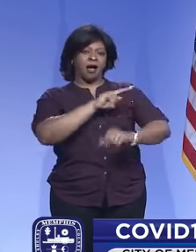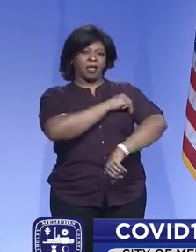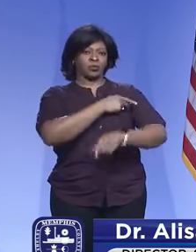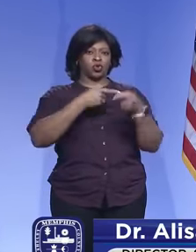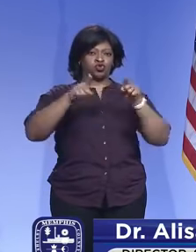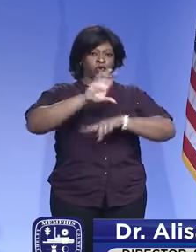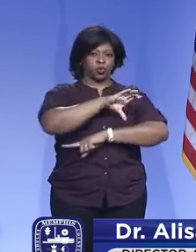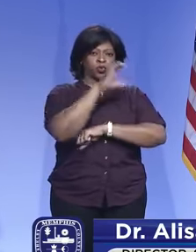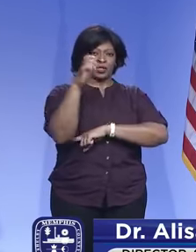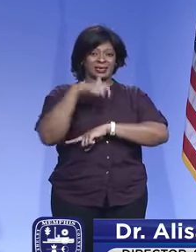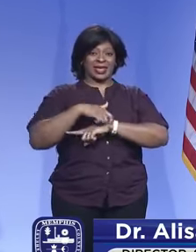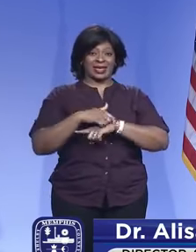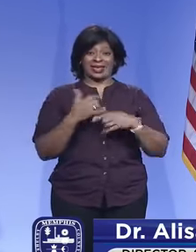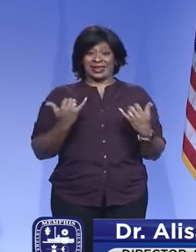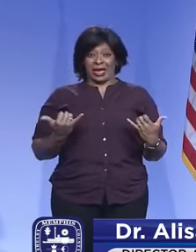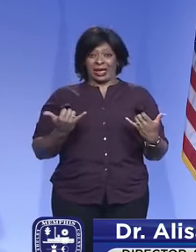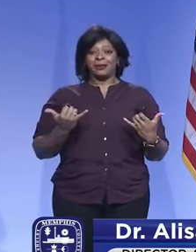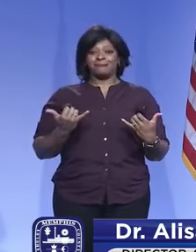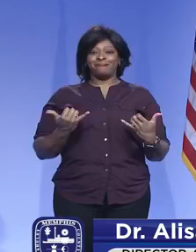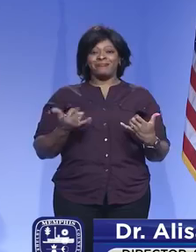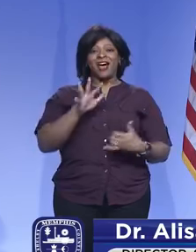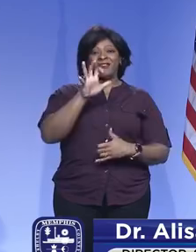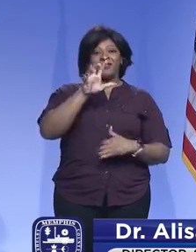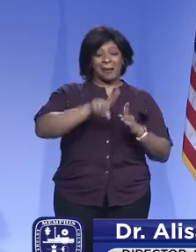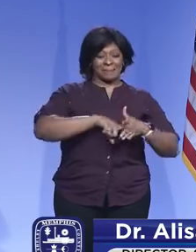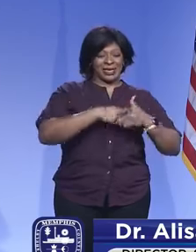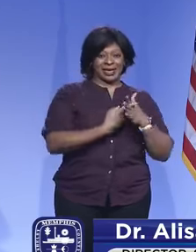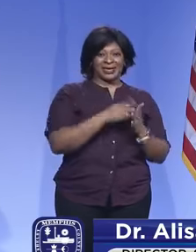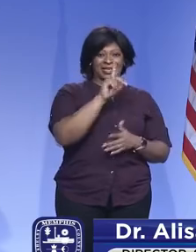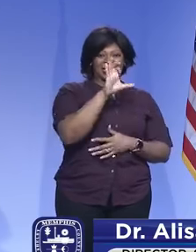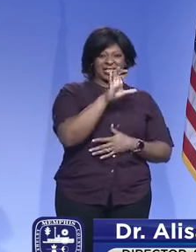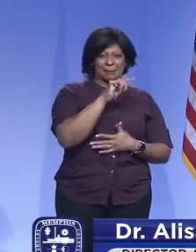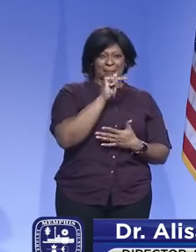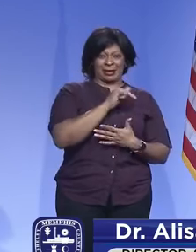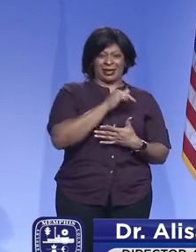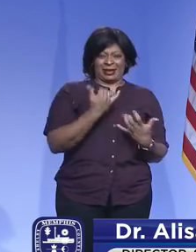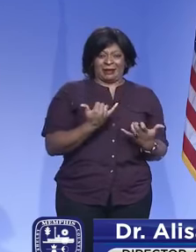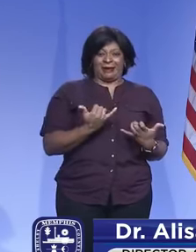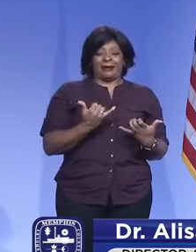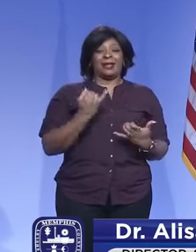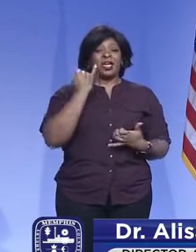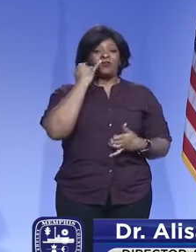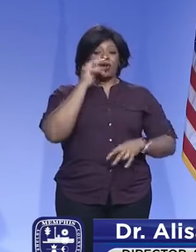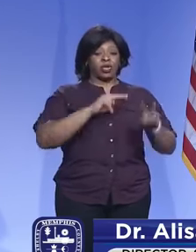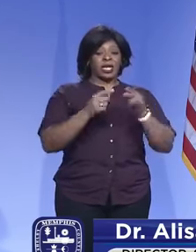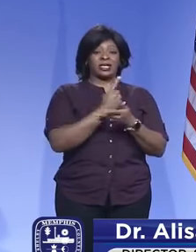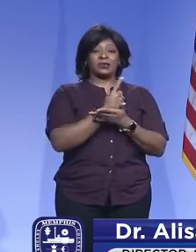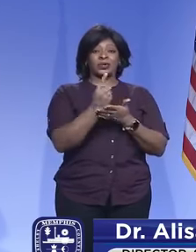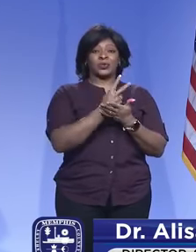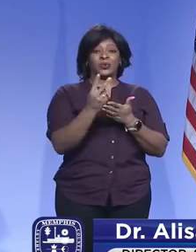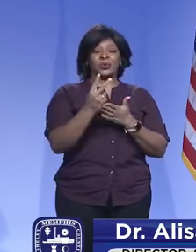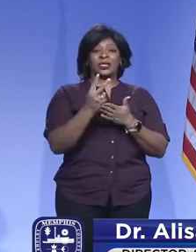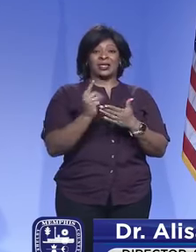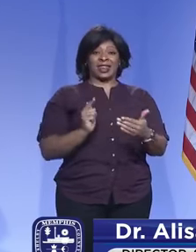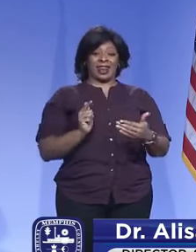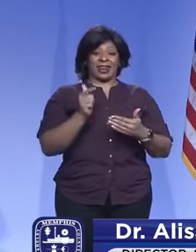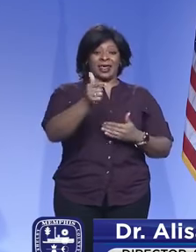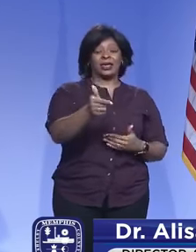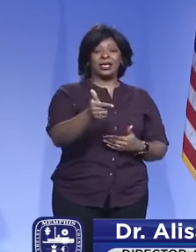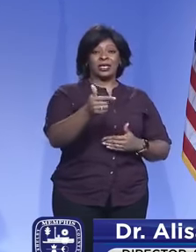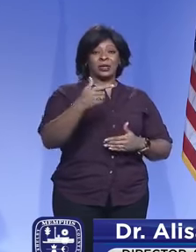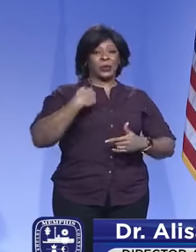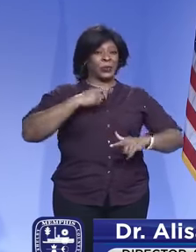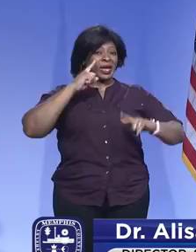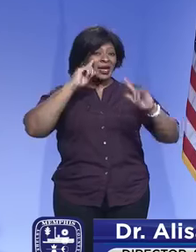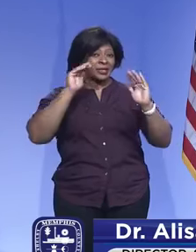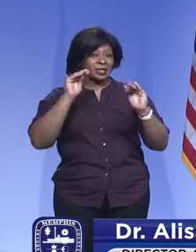Christmas. Now we have 500 at the beginning of December, which means that if we look several weeks out and we